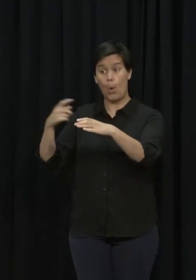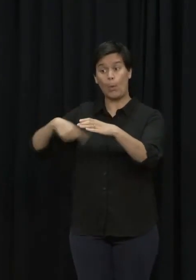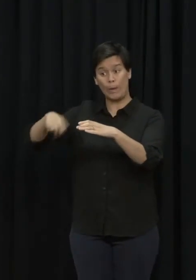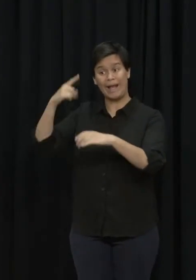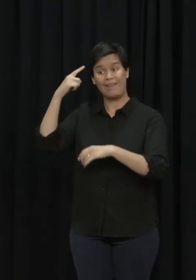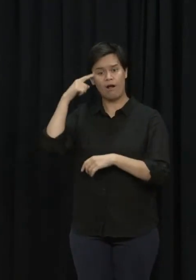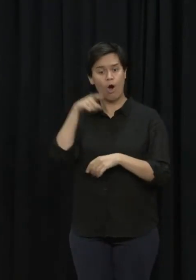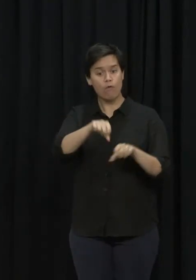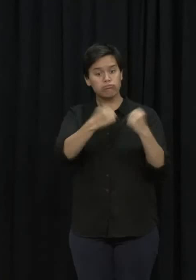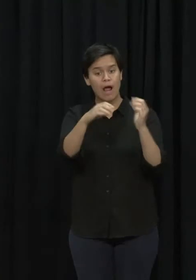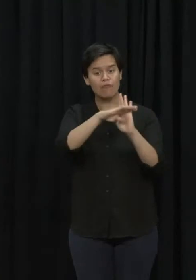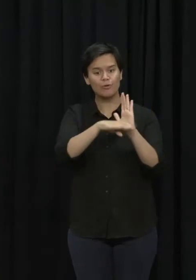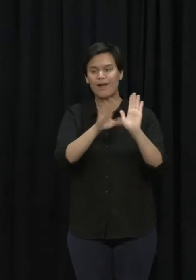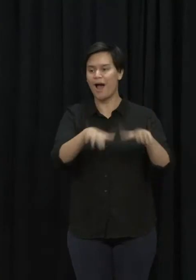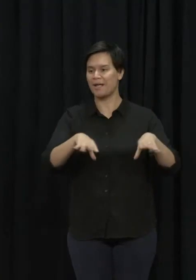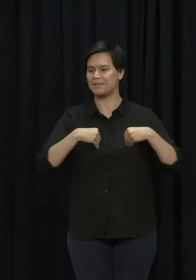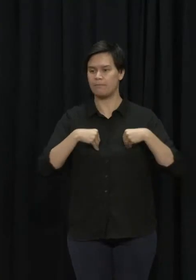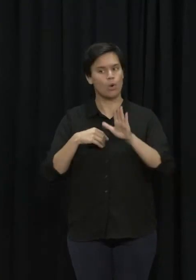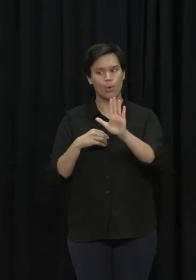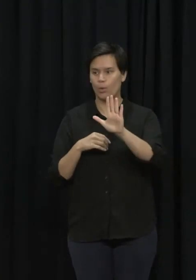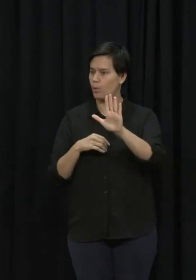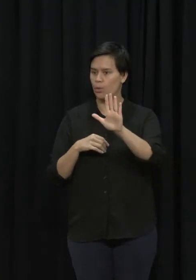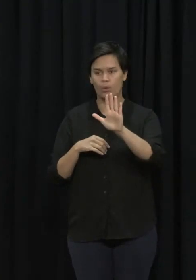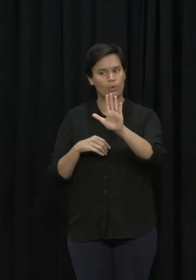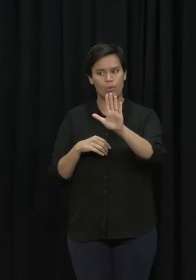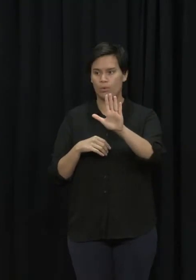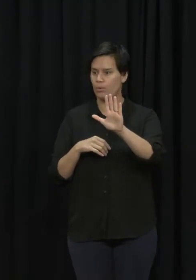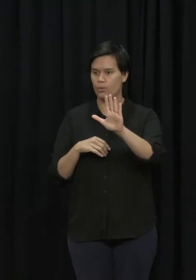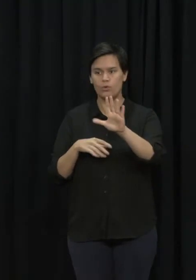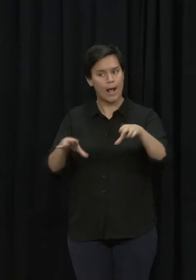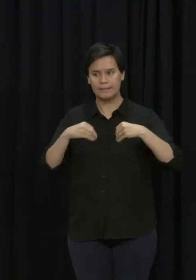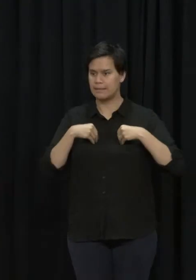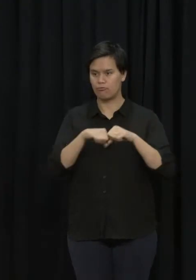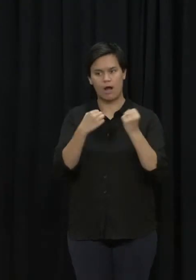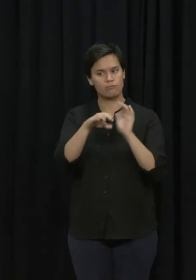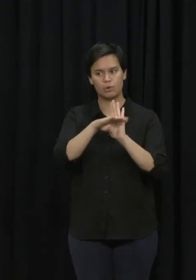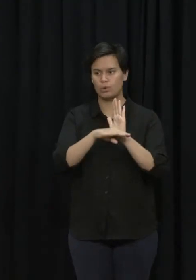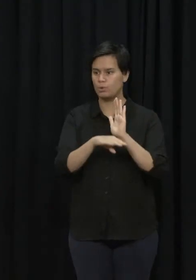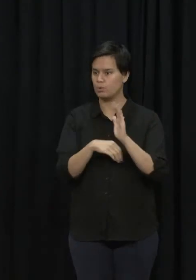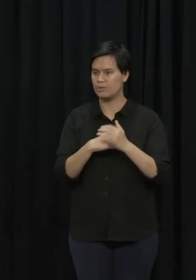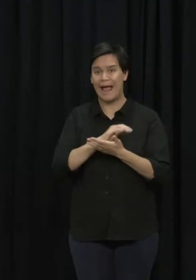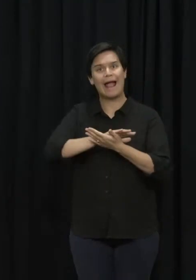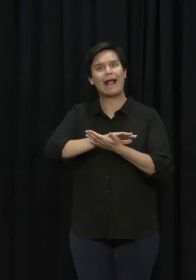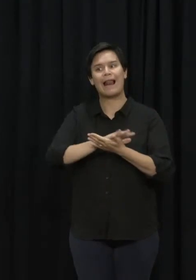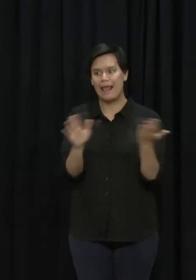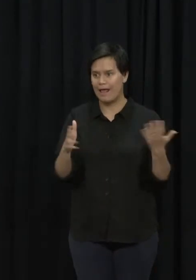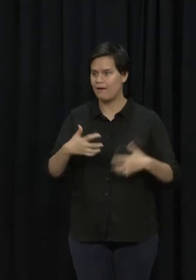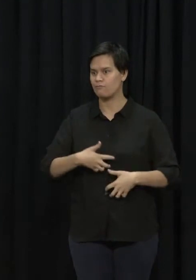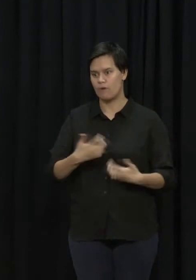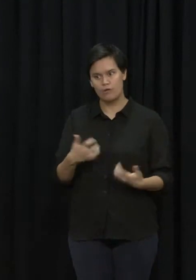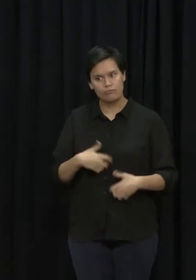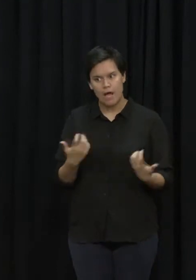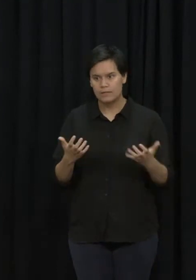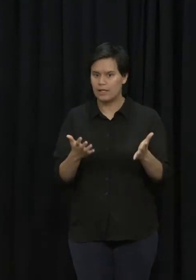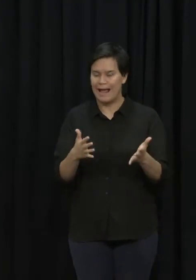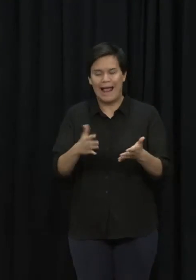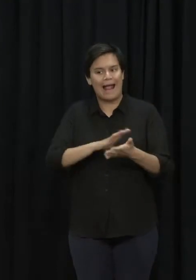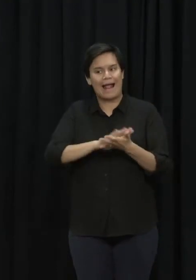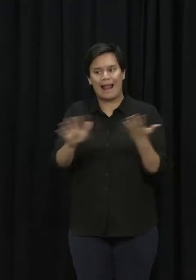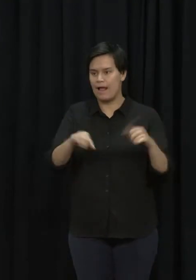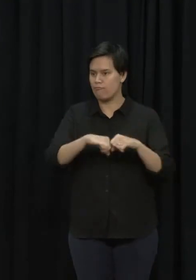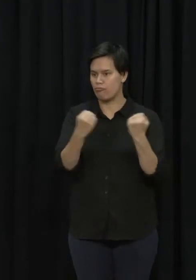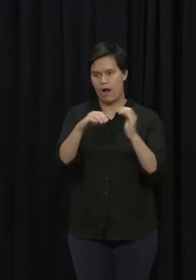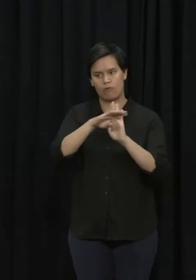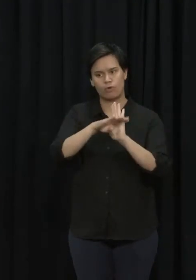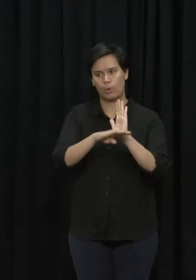tolerable. You know, what has happened here has been a clear breach, and everyone is frustrated by it. The distinction we've simply